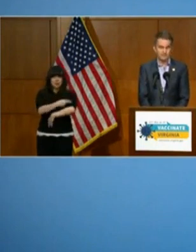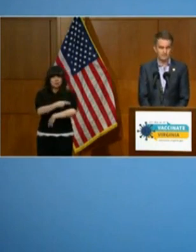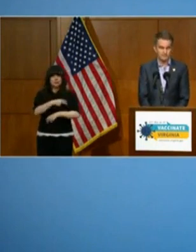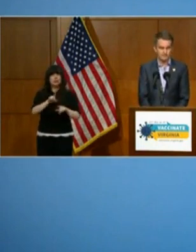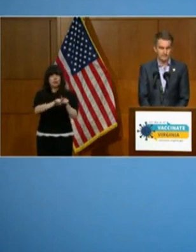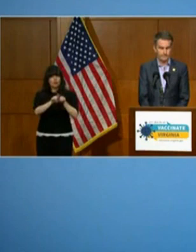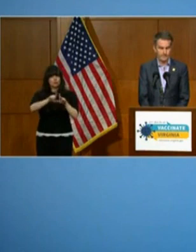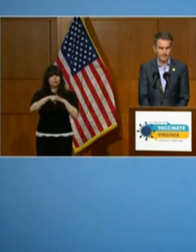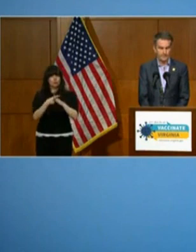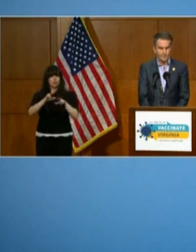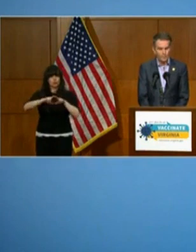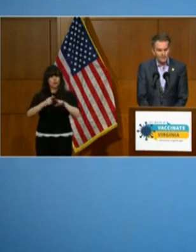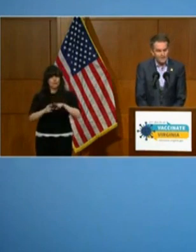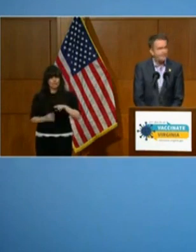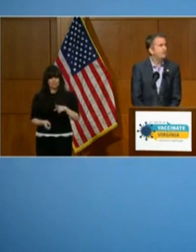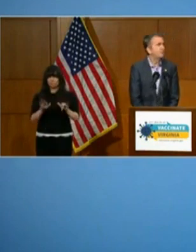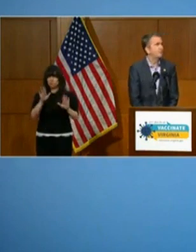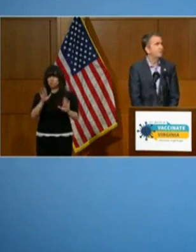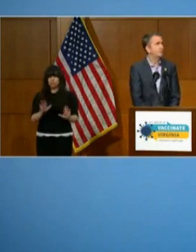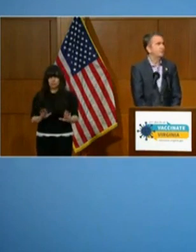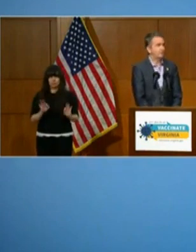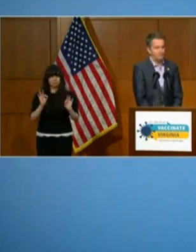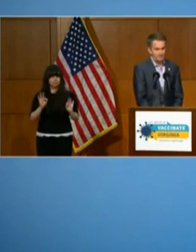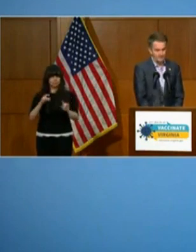news. We need these